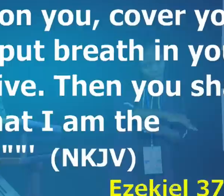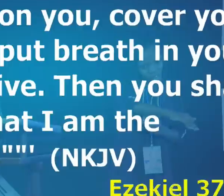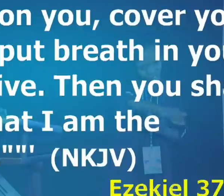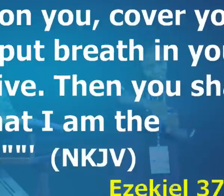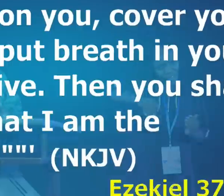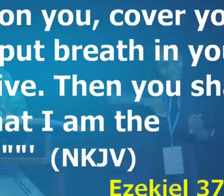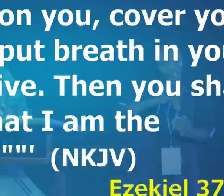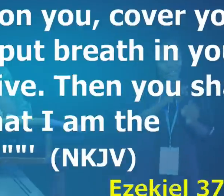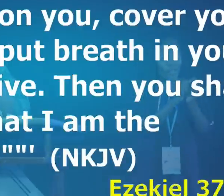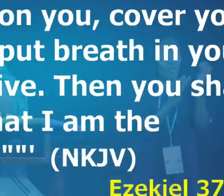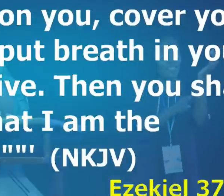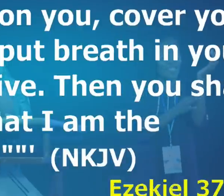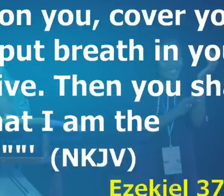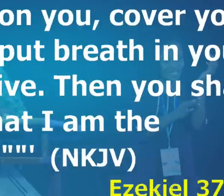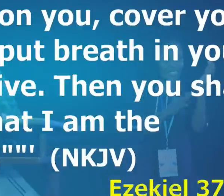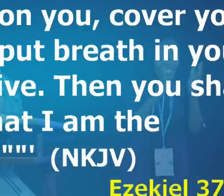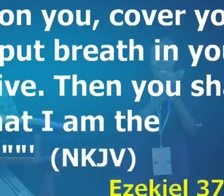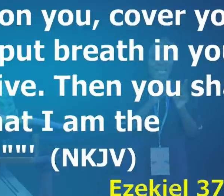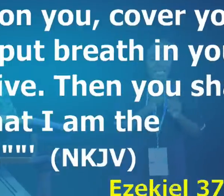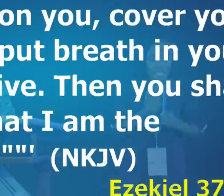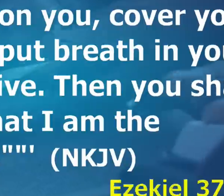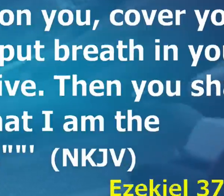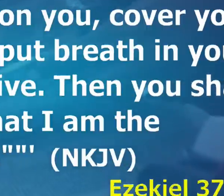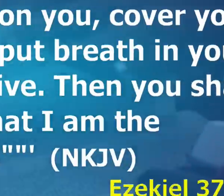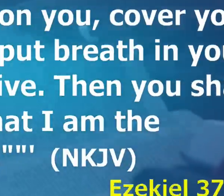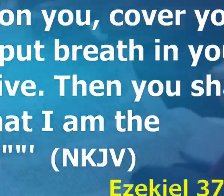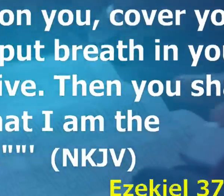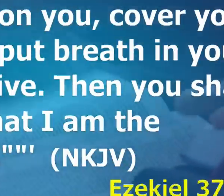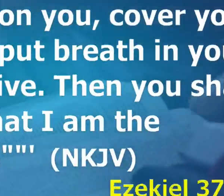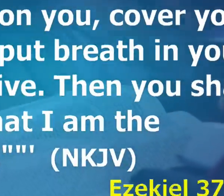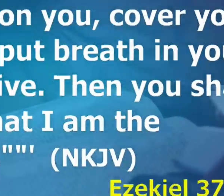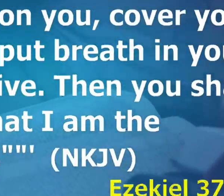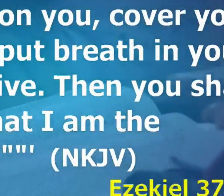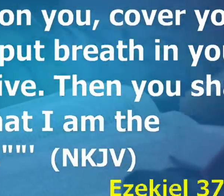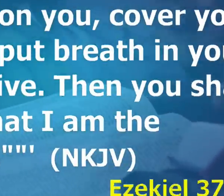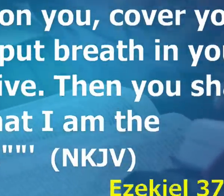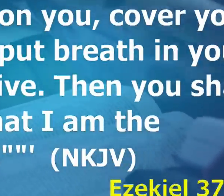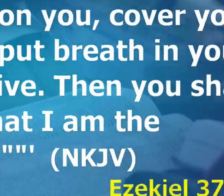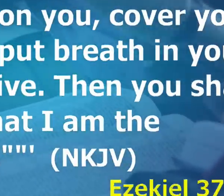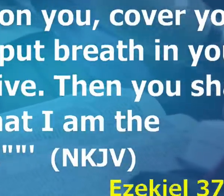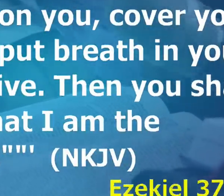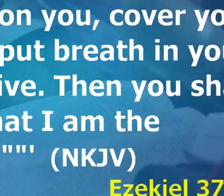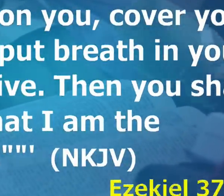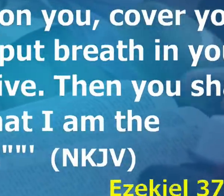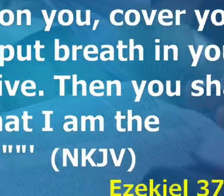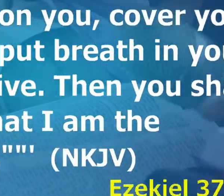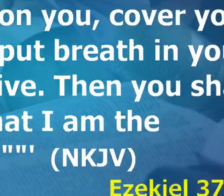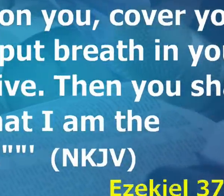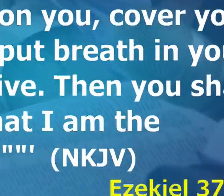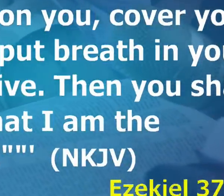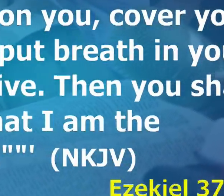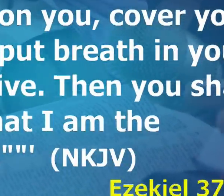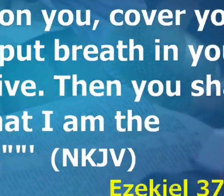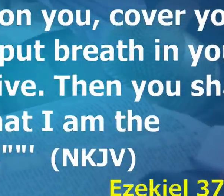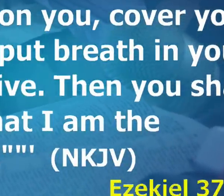with skin and put breath in you, and you shall live. Then